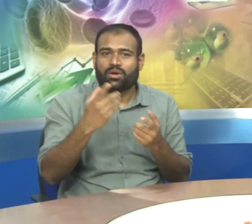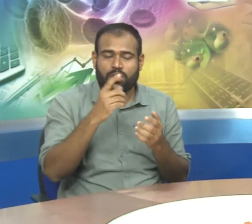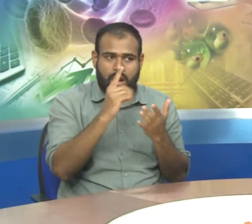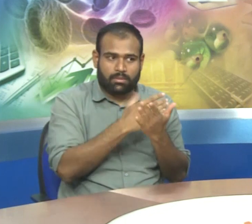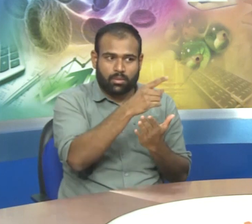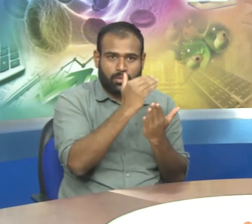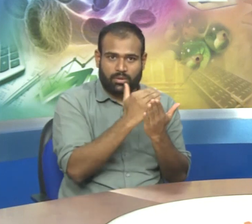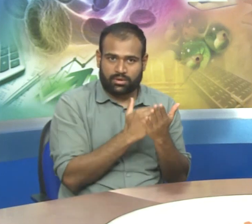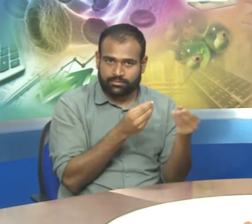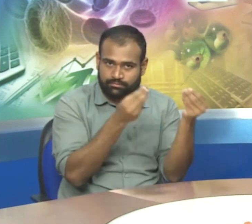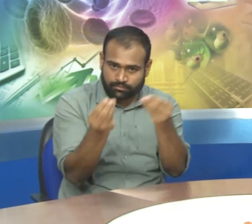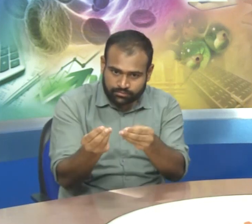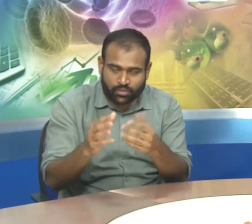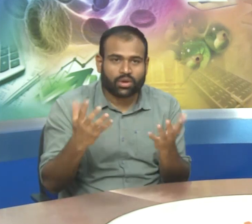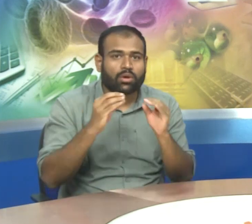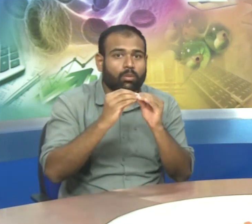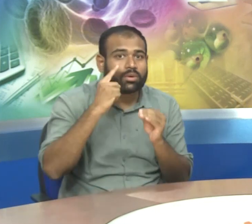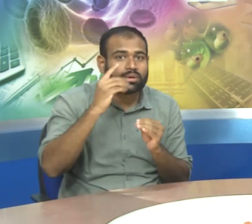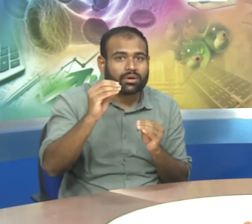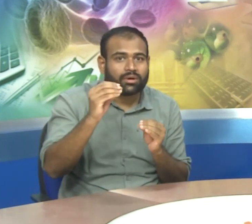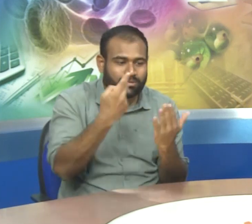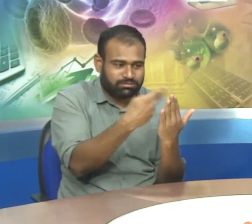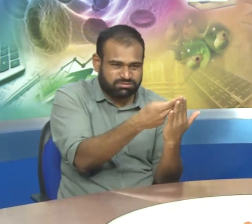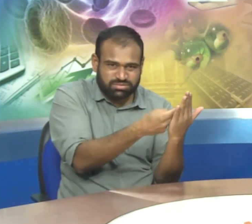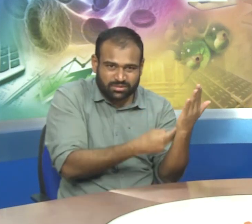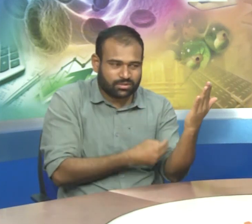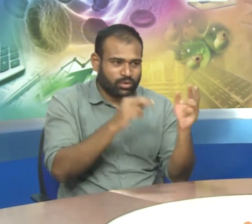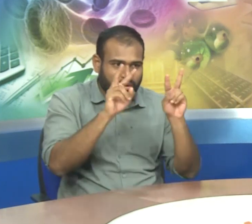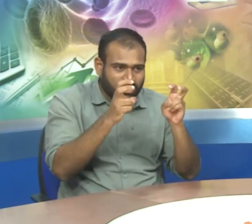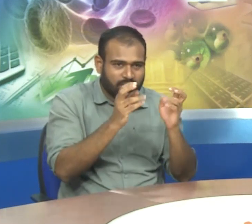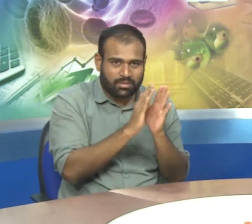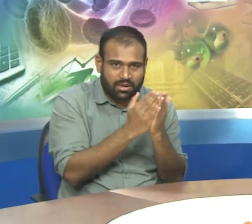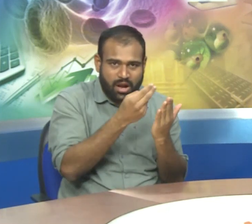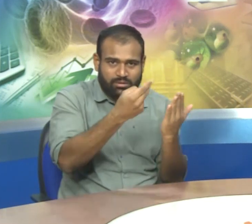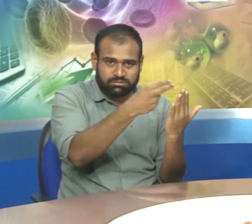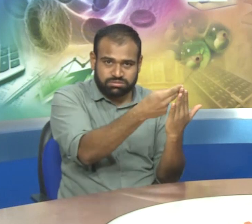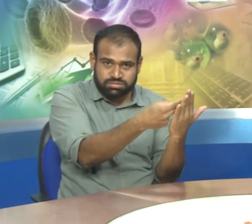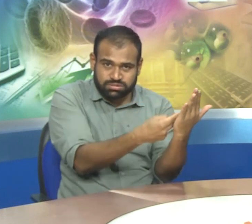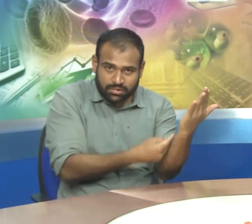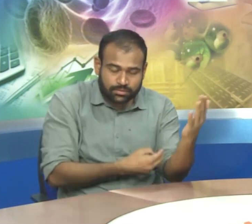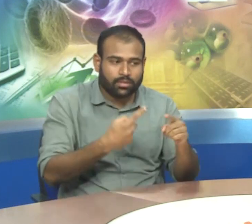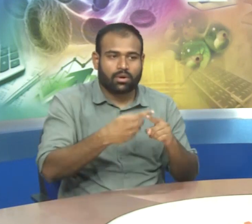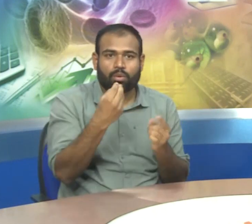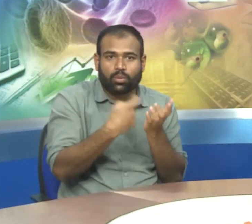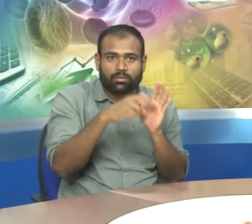Depending upon the type of instructions, the program may be for user orientation, bibliographic